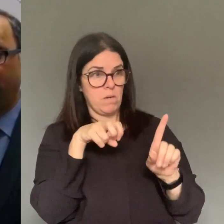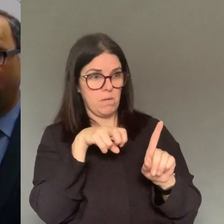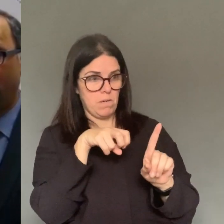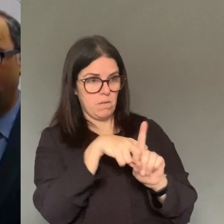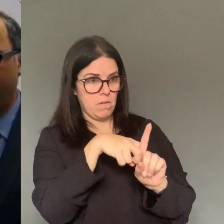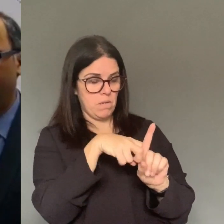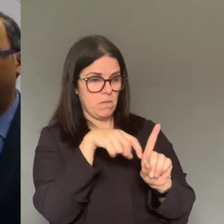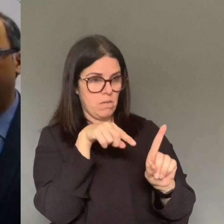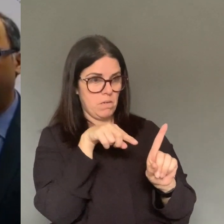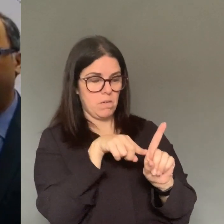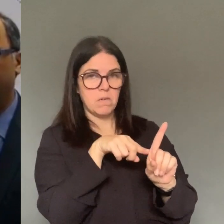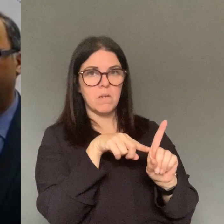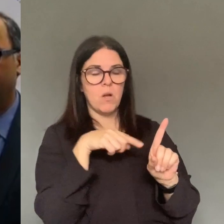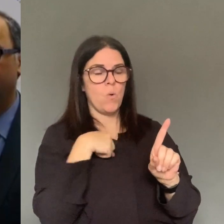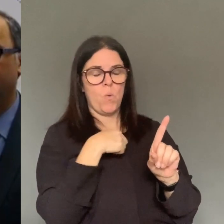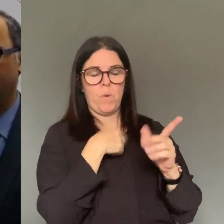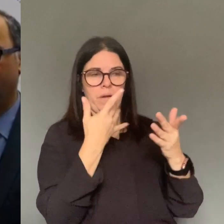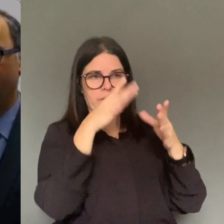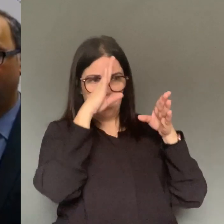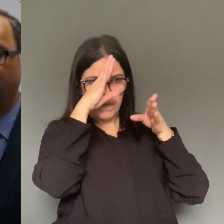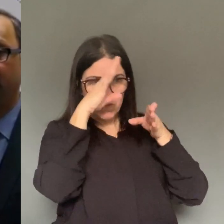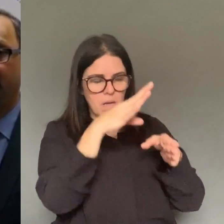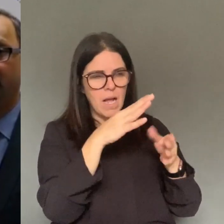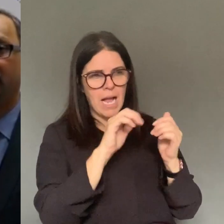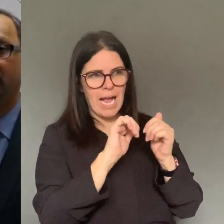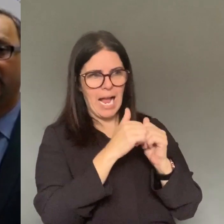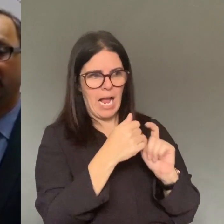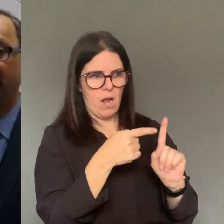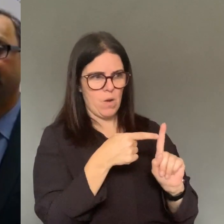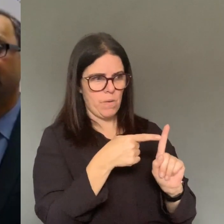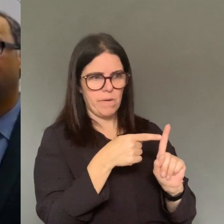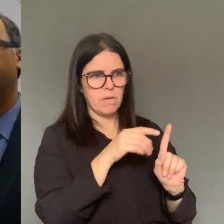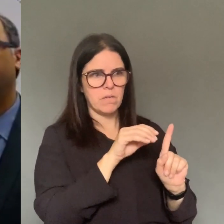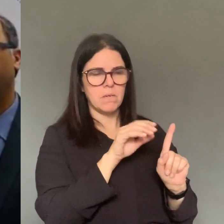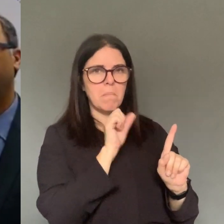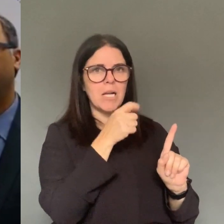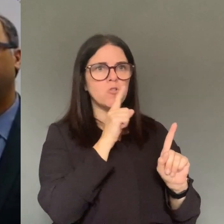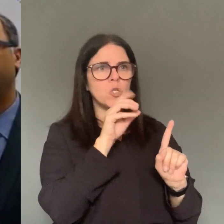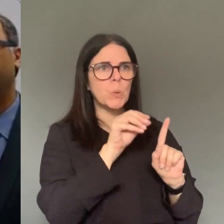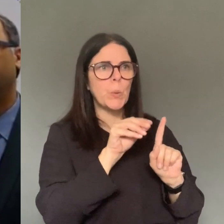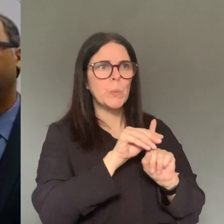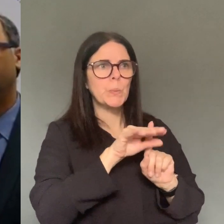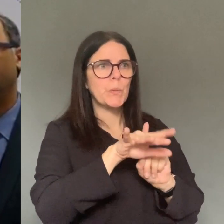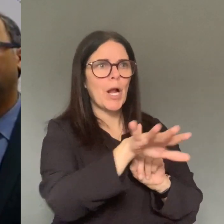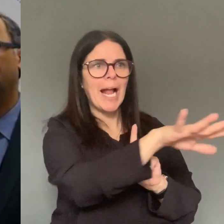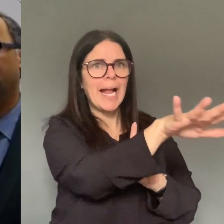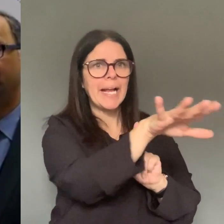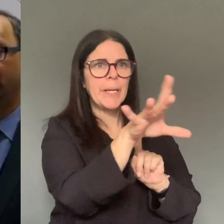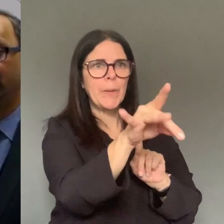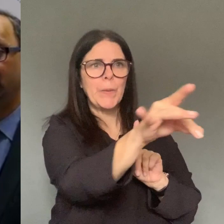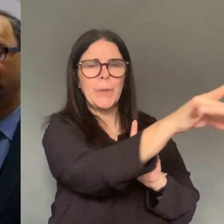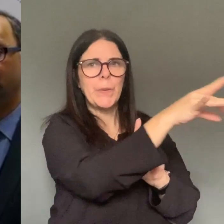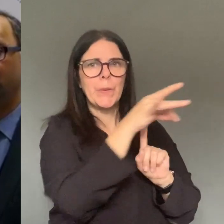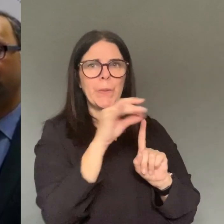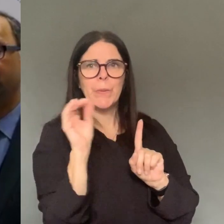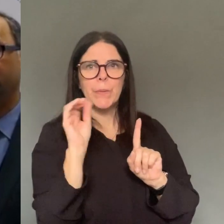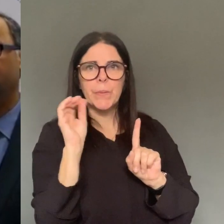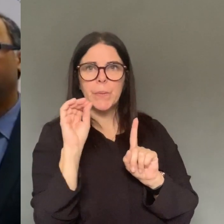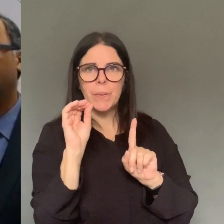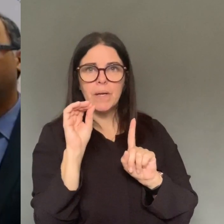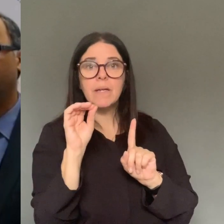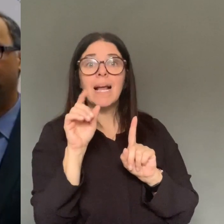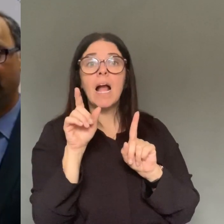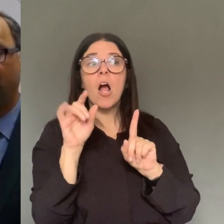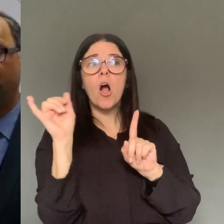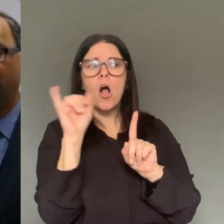Treatment, we do not have any treatment, but definitely the outcome of the patient. The idea behind early detection is we can isolate these individuals. When we are